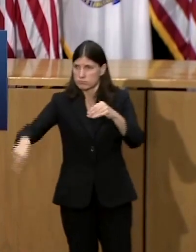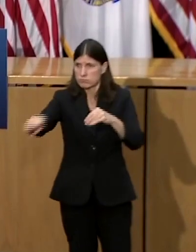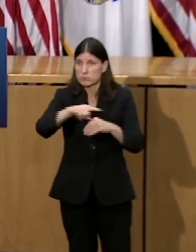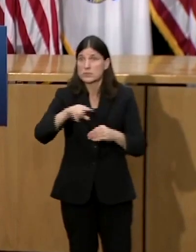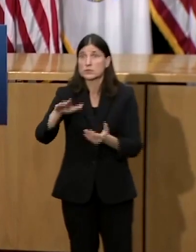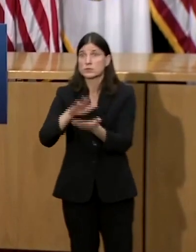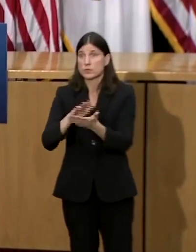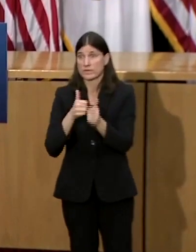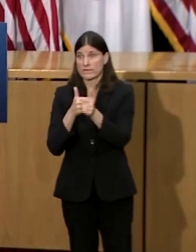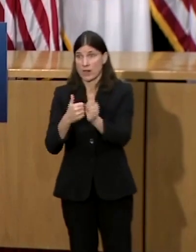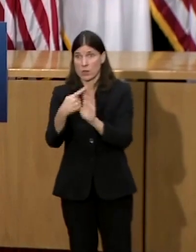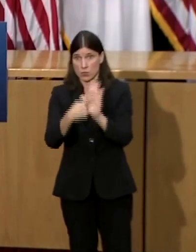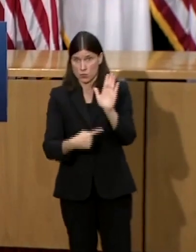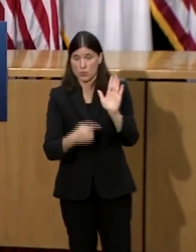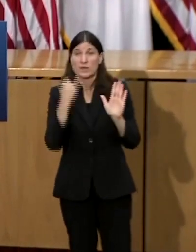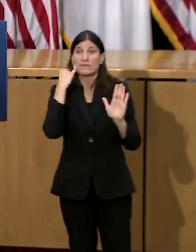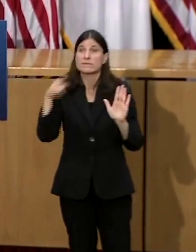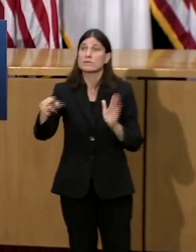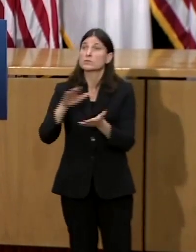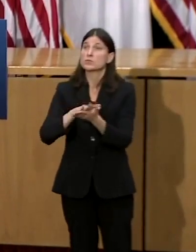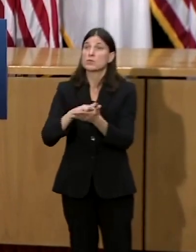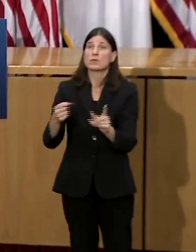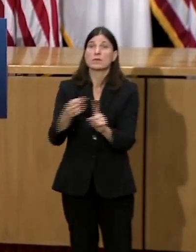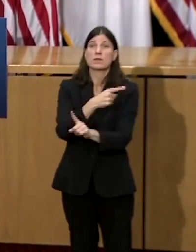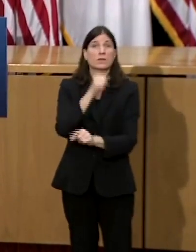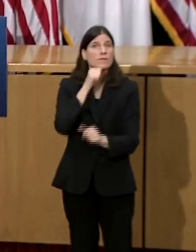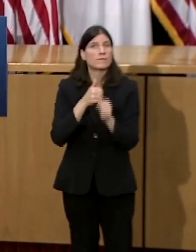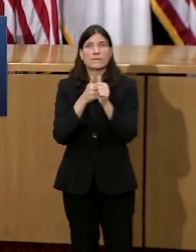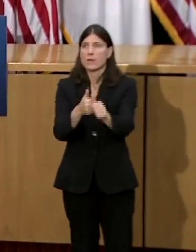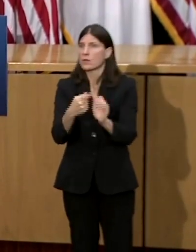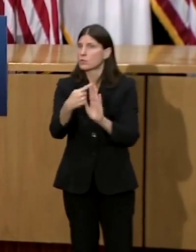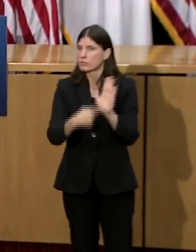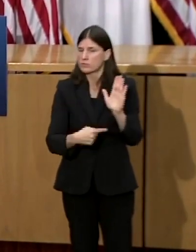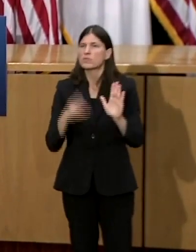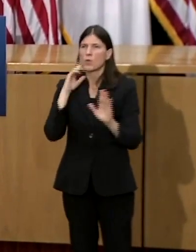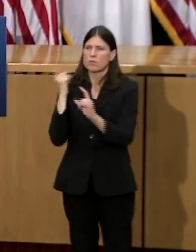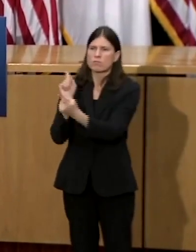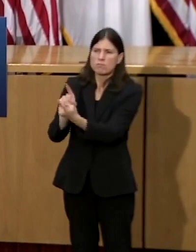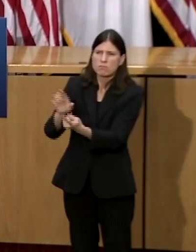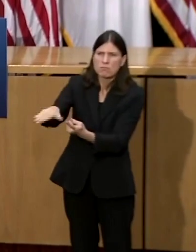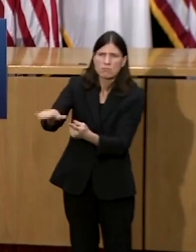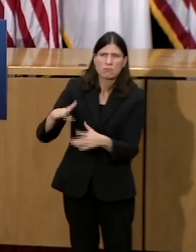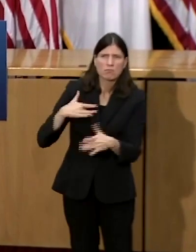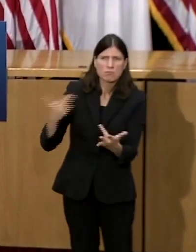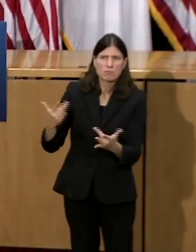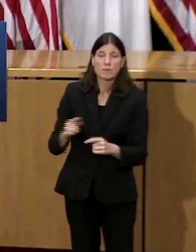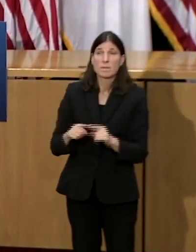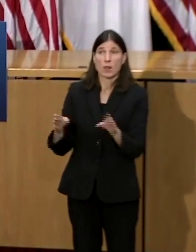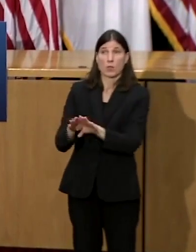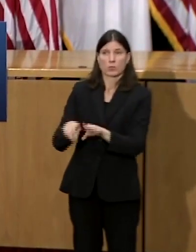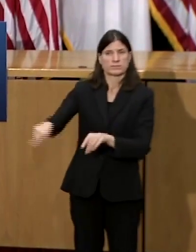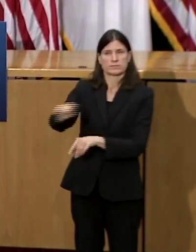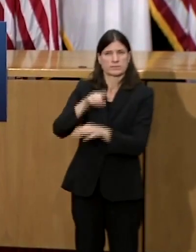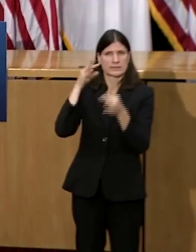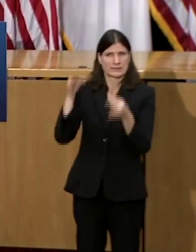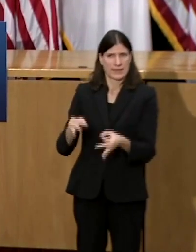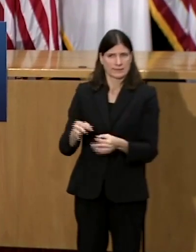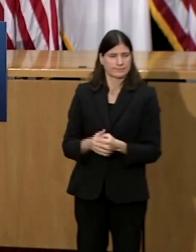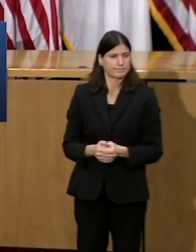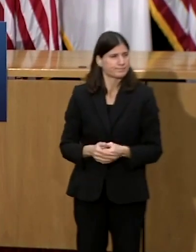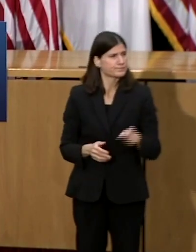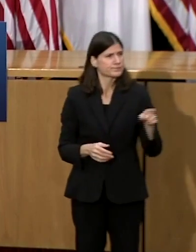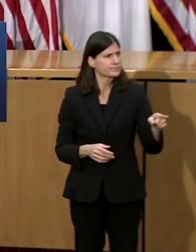locally. So if a school district decides they want to remain remote until February, just as a precaution,